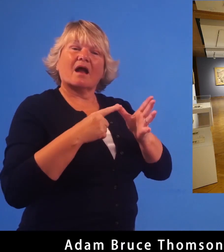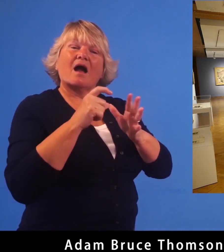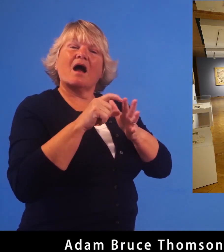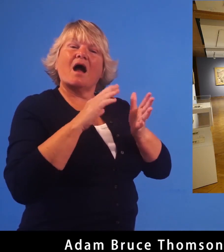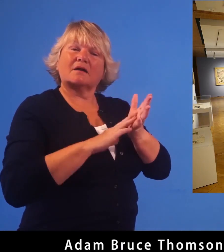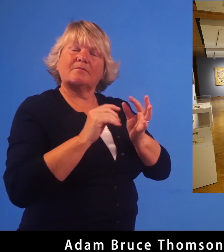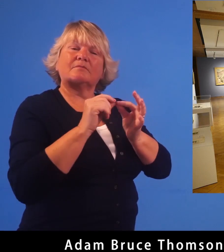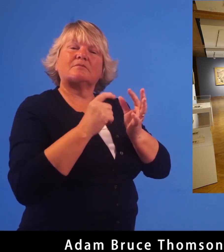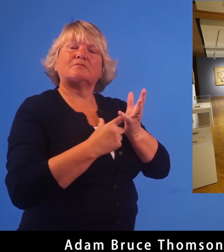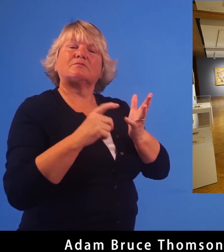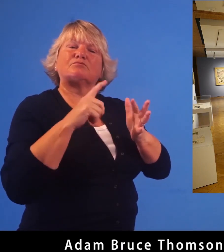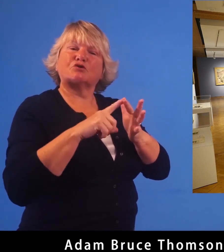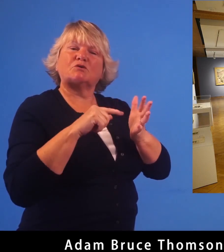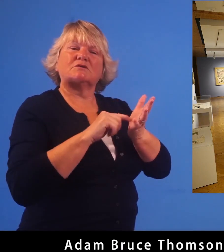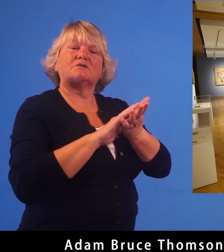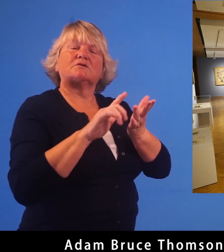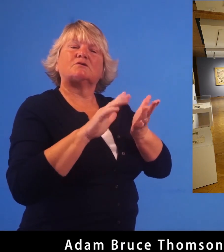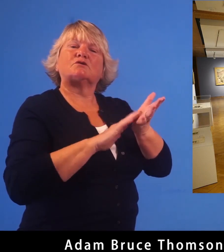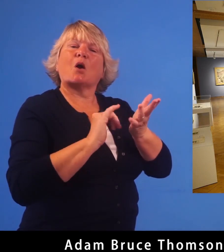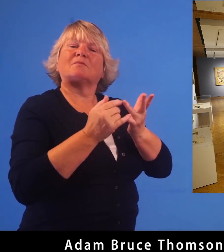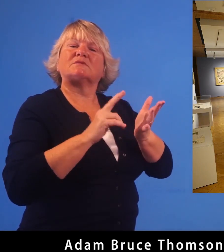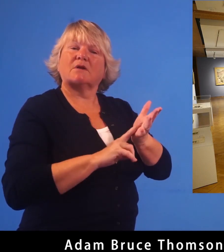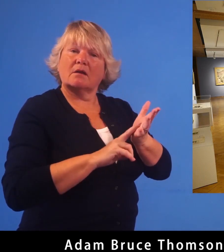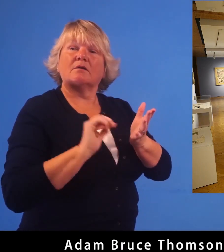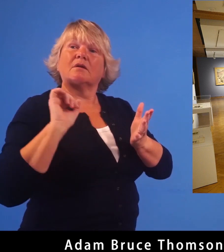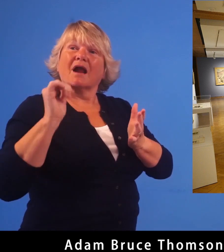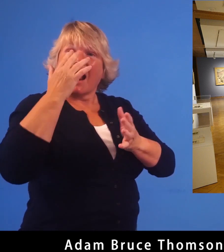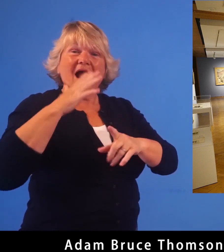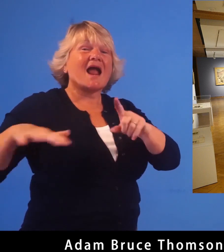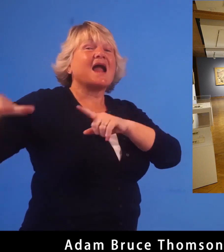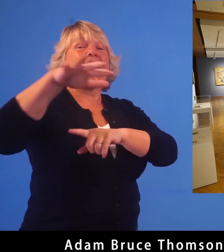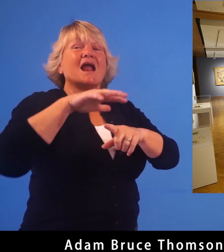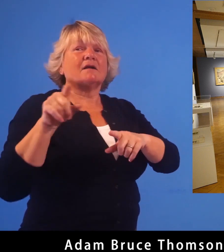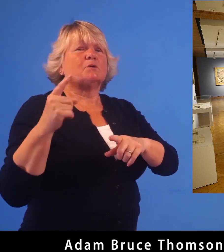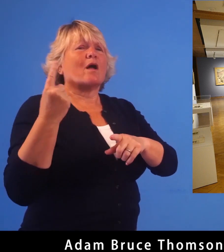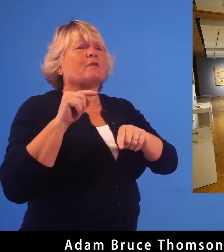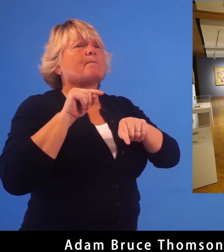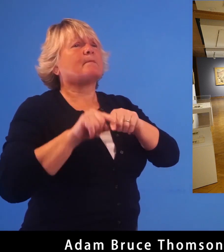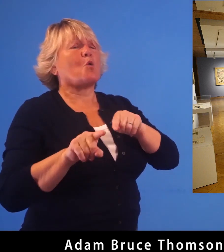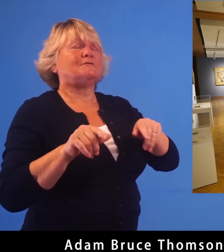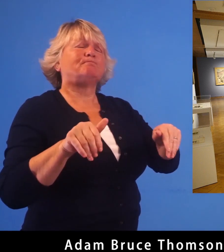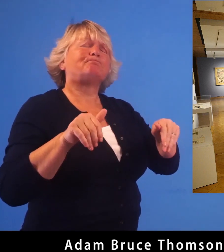Adam Bruce Thompson was one of the most quietly impactful artists of his generation.